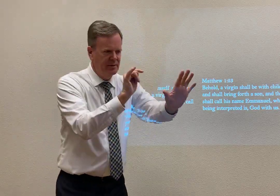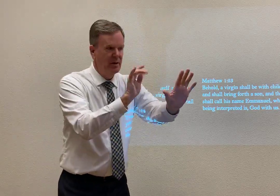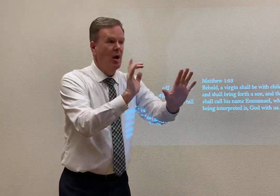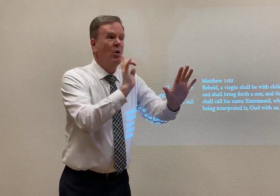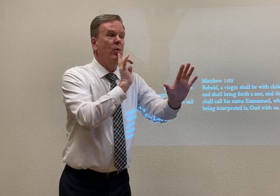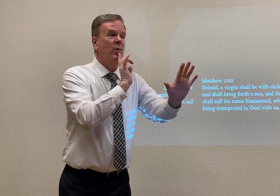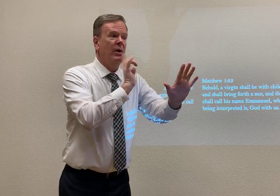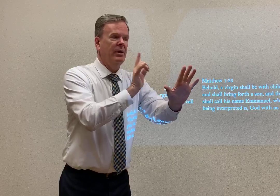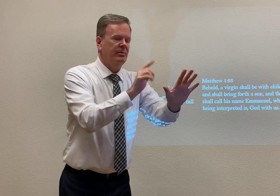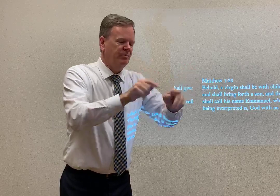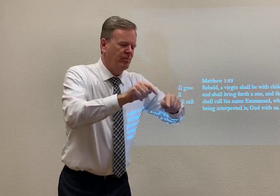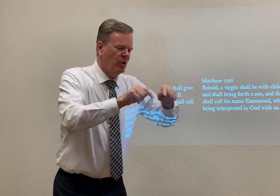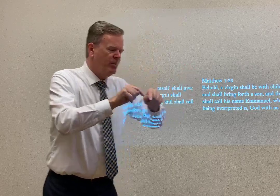it.